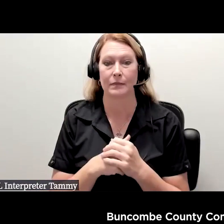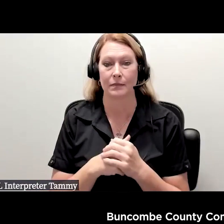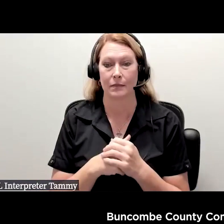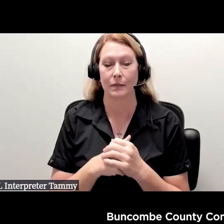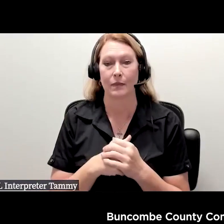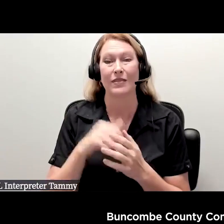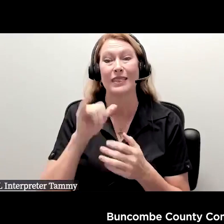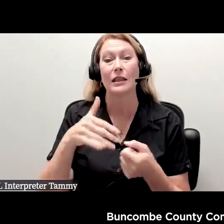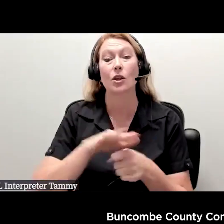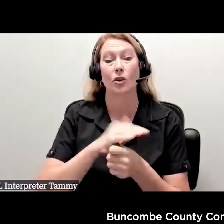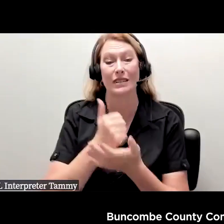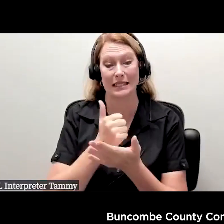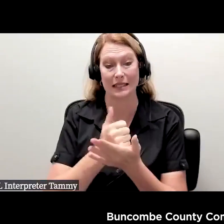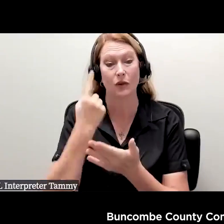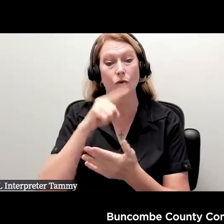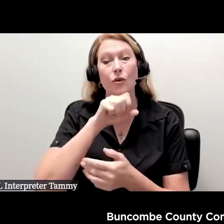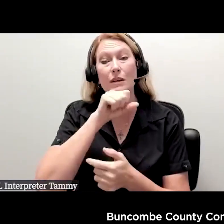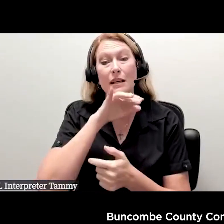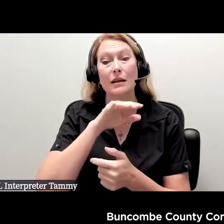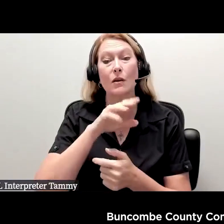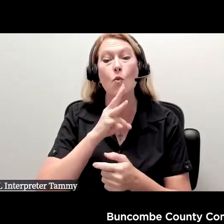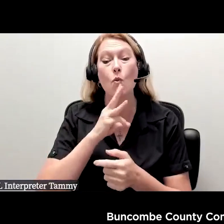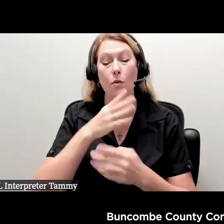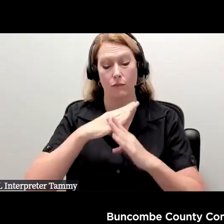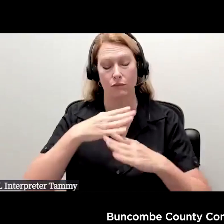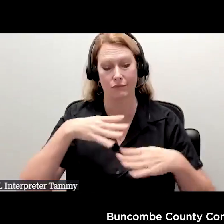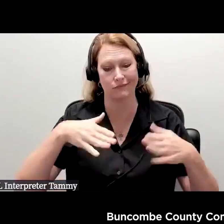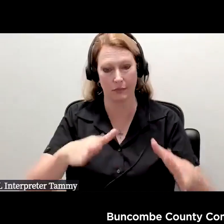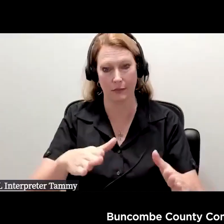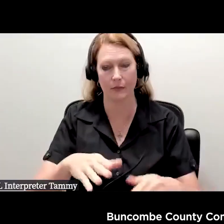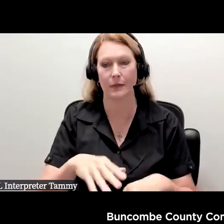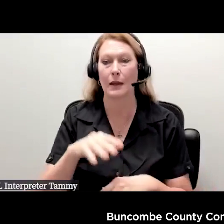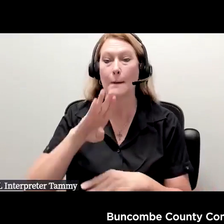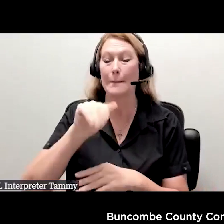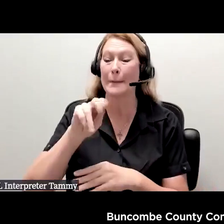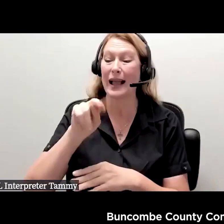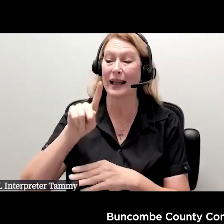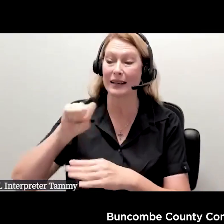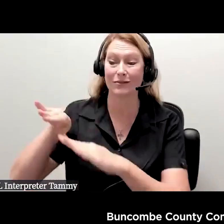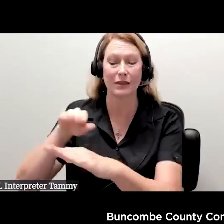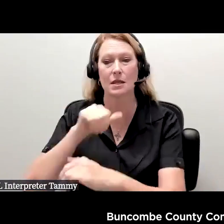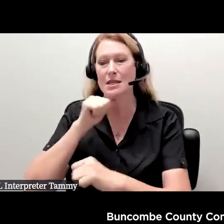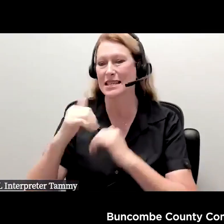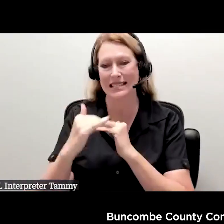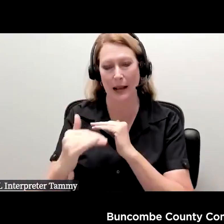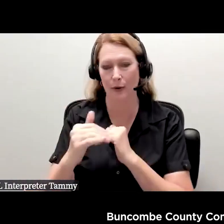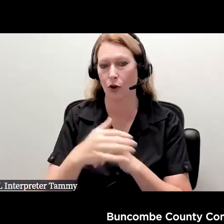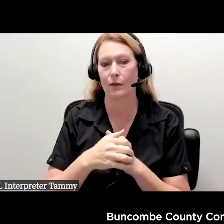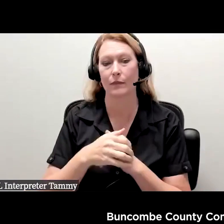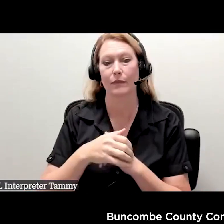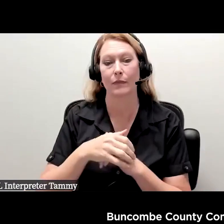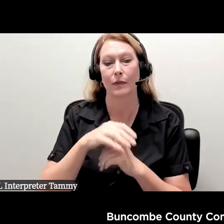It covers assistance for debris-clogged waterways, unstable stream banks, severe erosion impacting